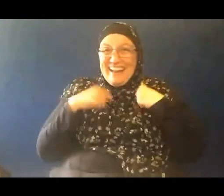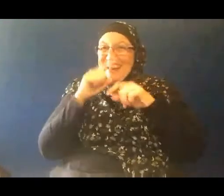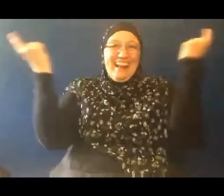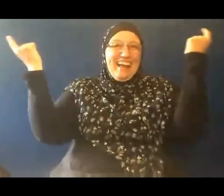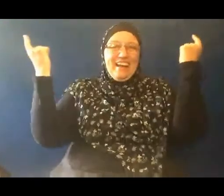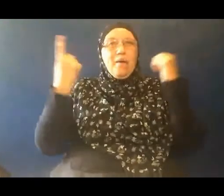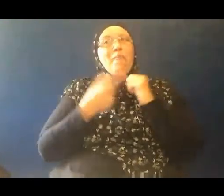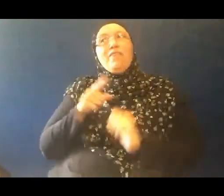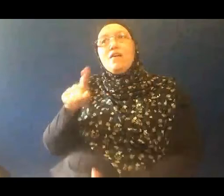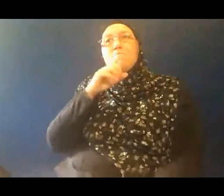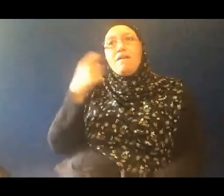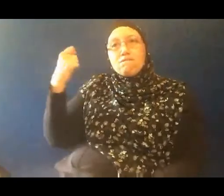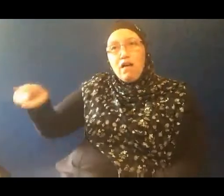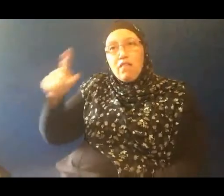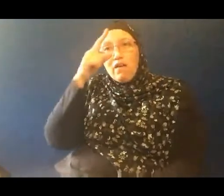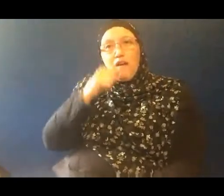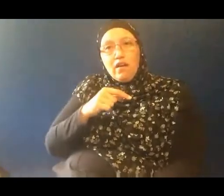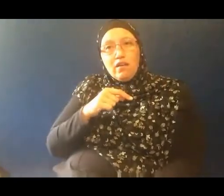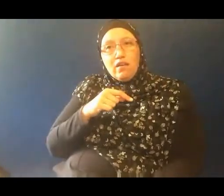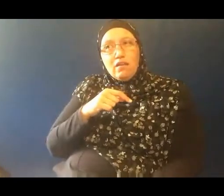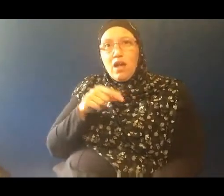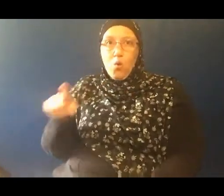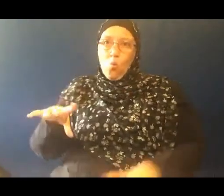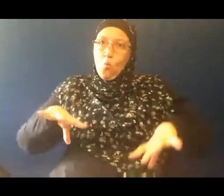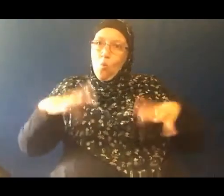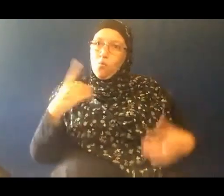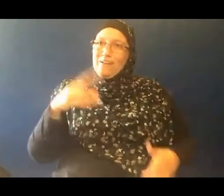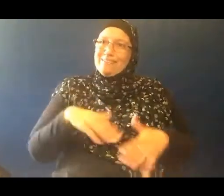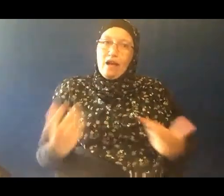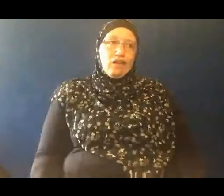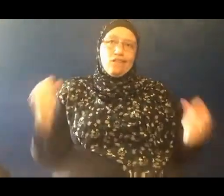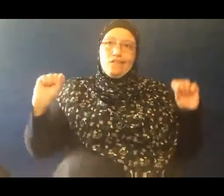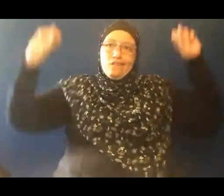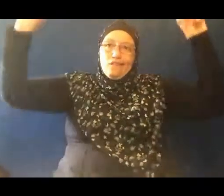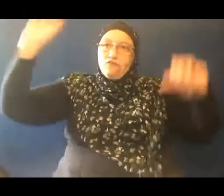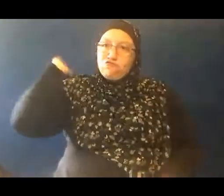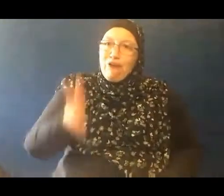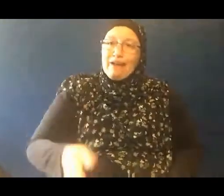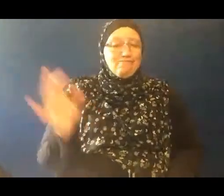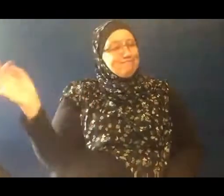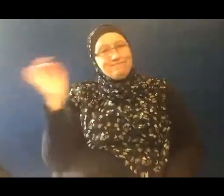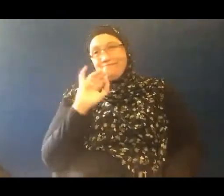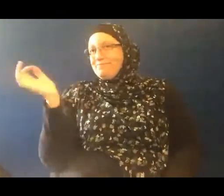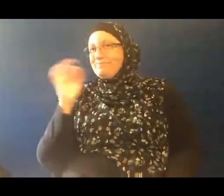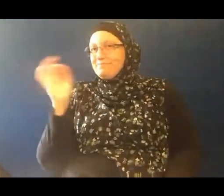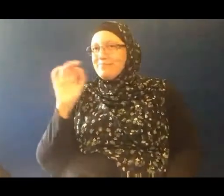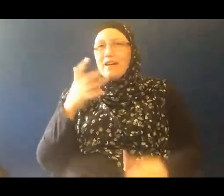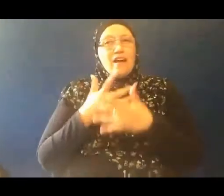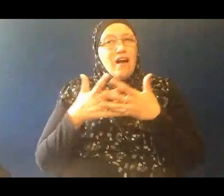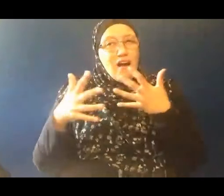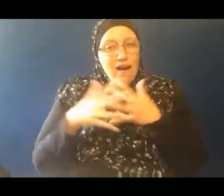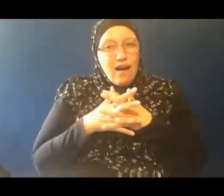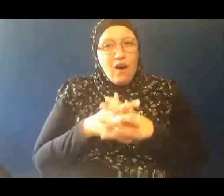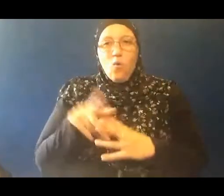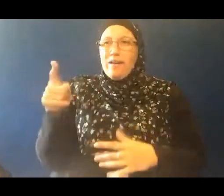this? Is it that from day one he could lift that much? Surely not. How did he manage? How did he